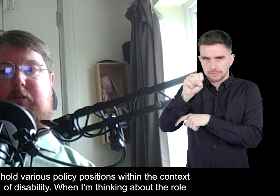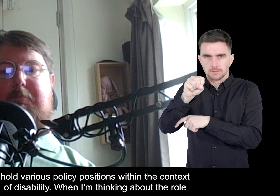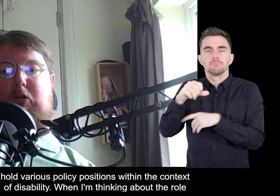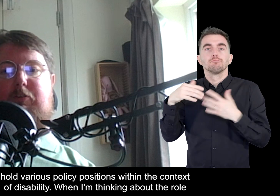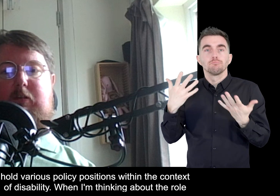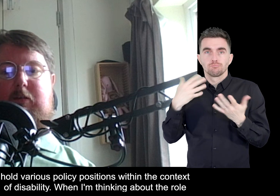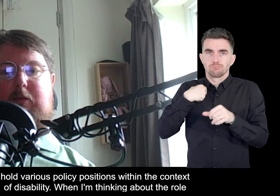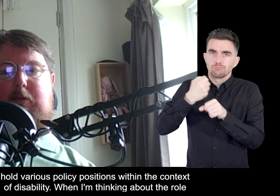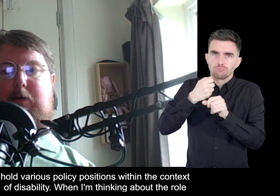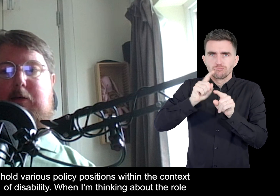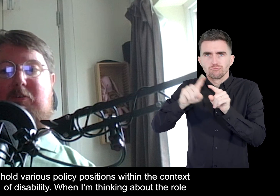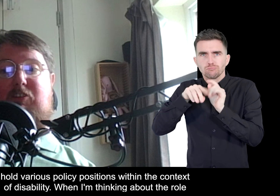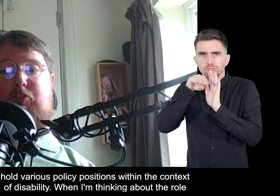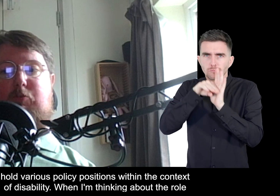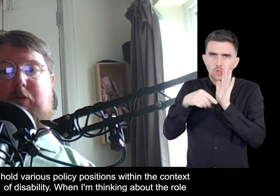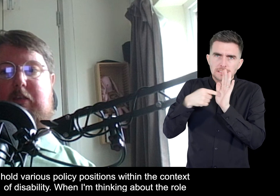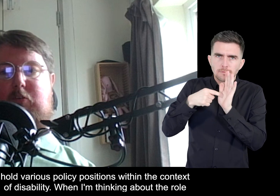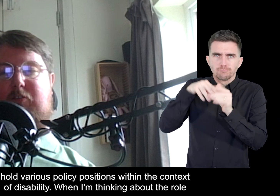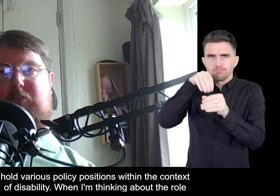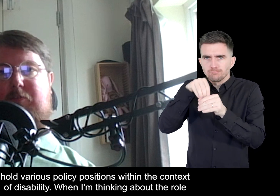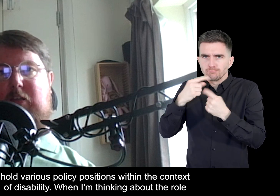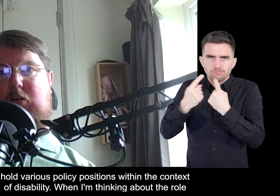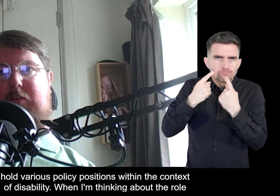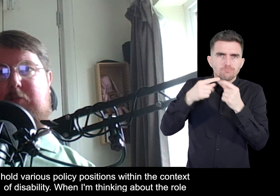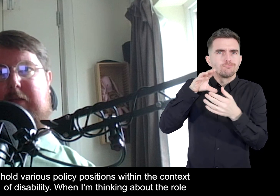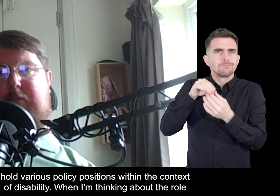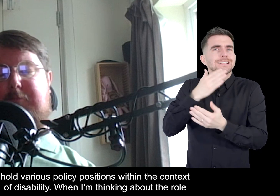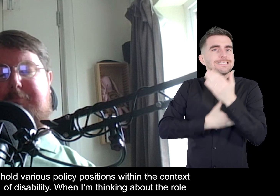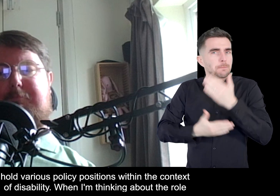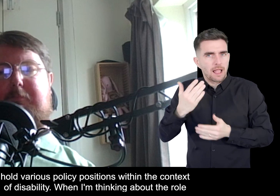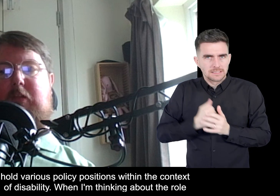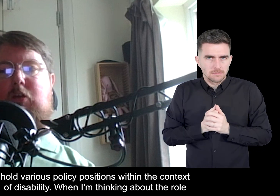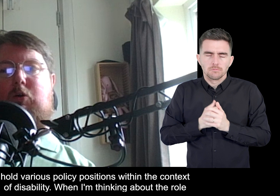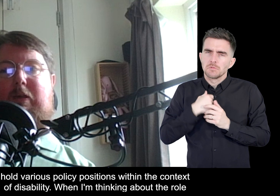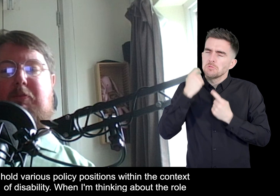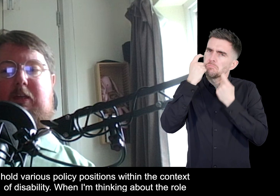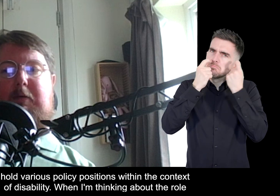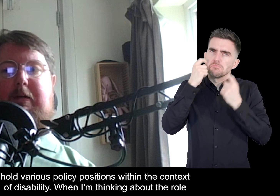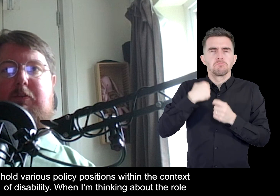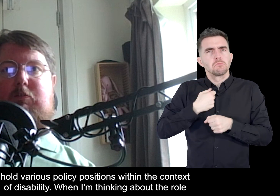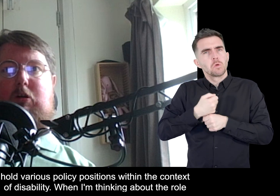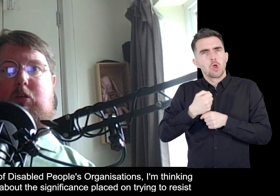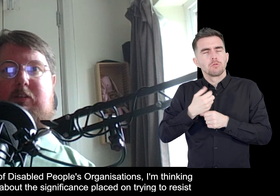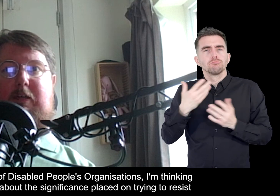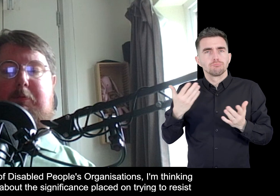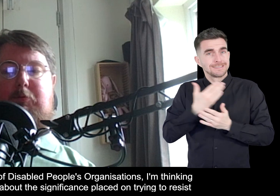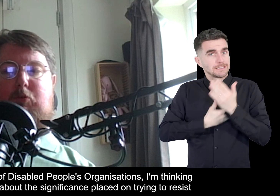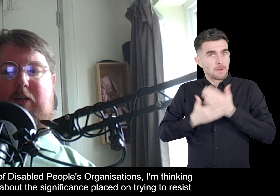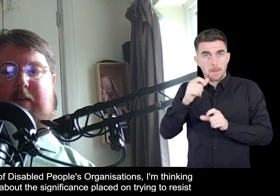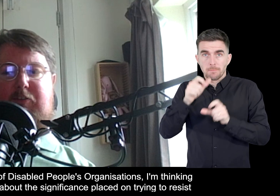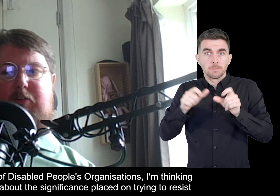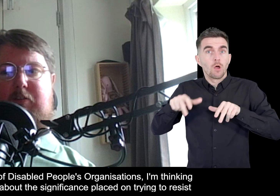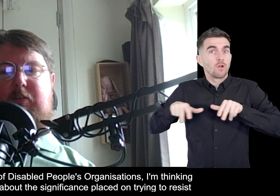various policy positions within the context of disability. When I'm thinking about the role of disabled